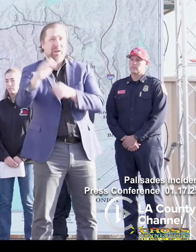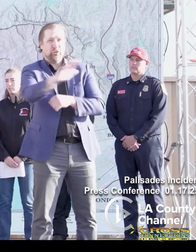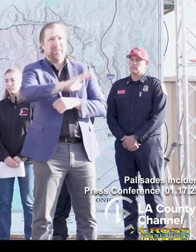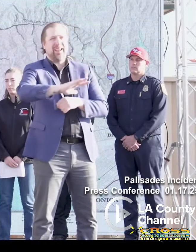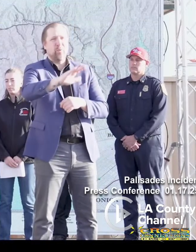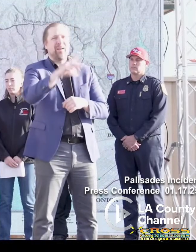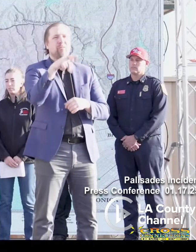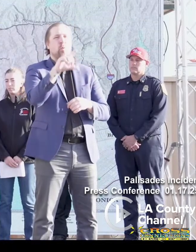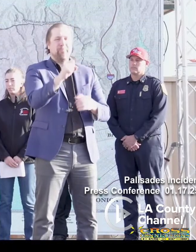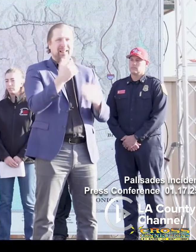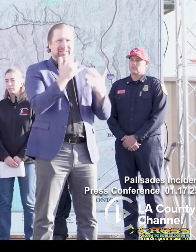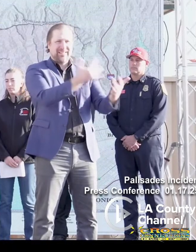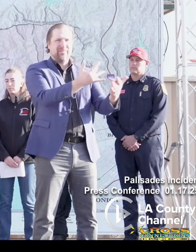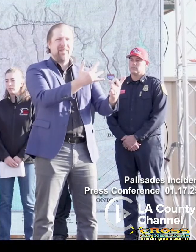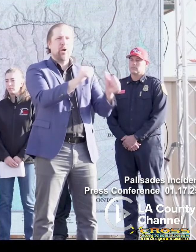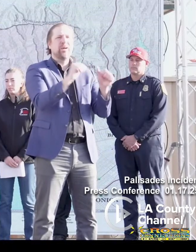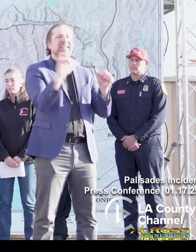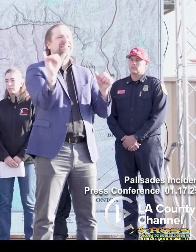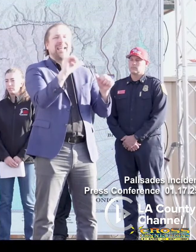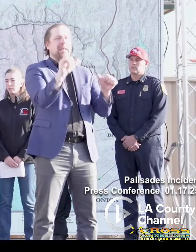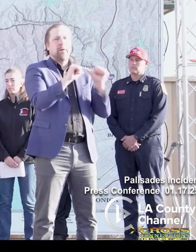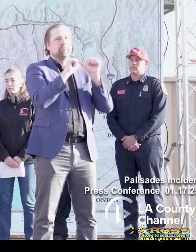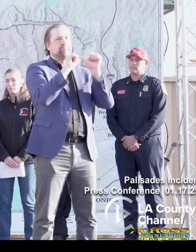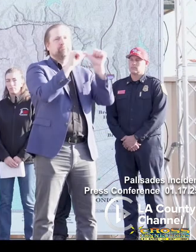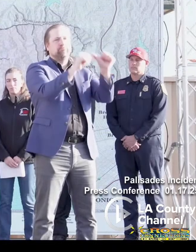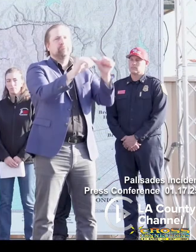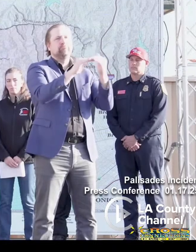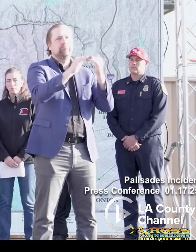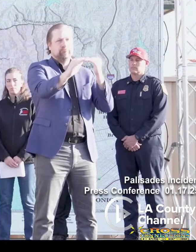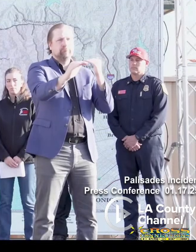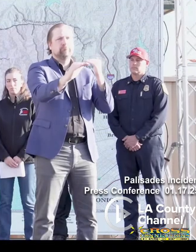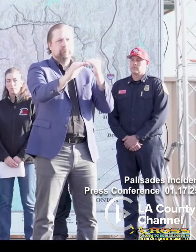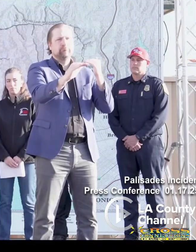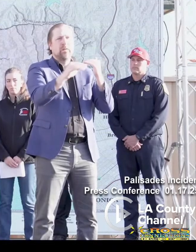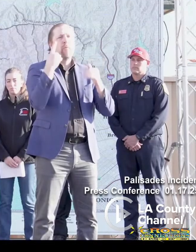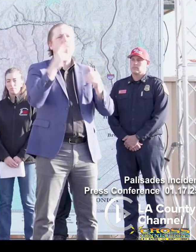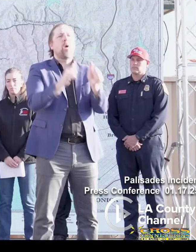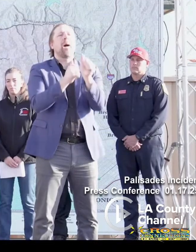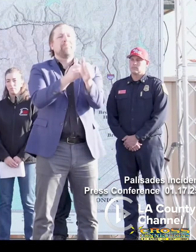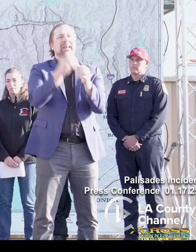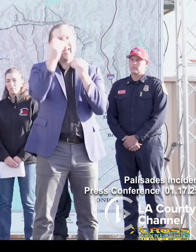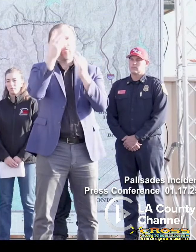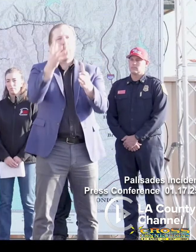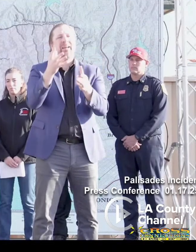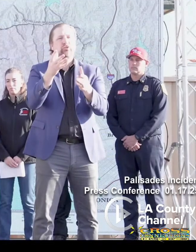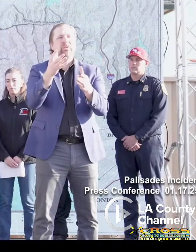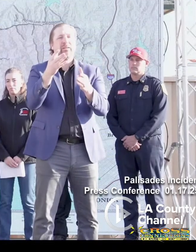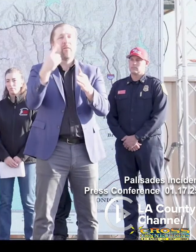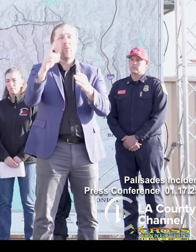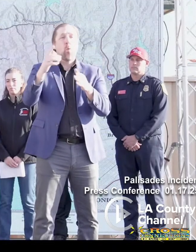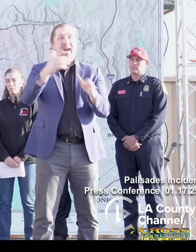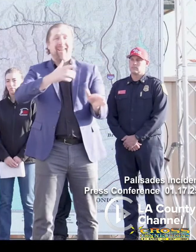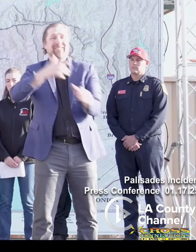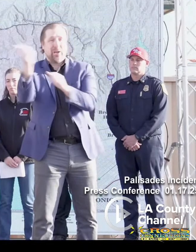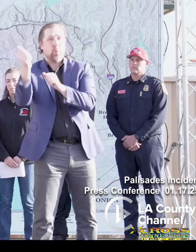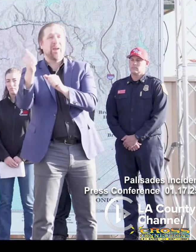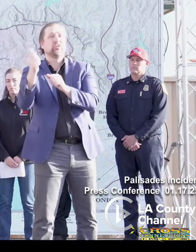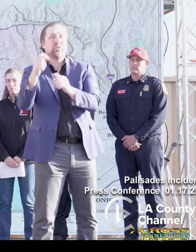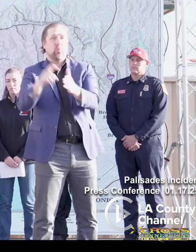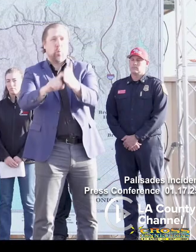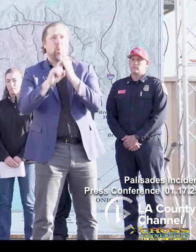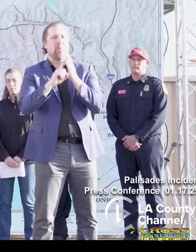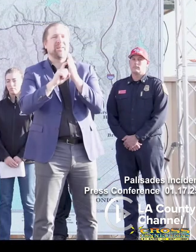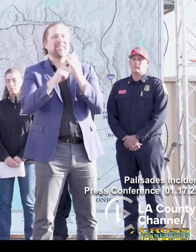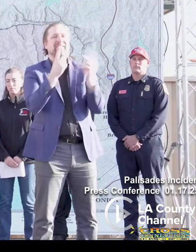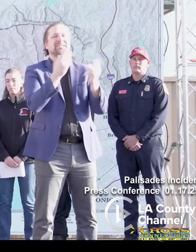for the Palisades fire remain in effect. For up-to-date information on evacuation zones,